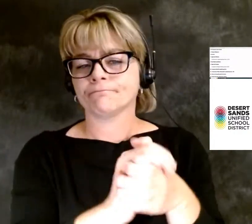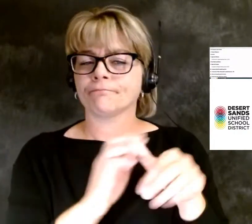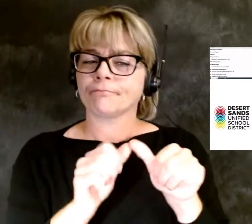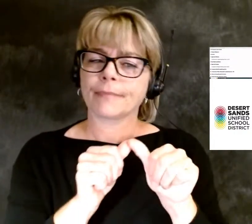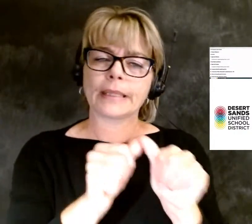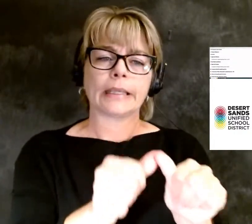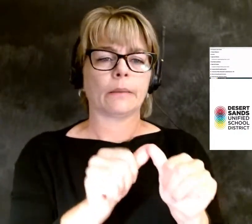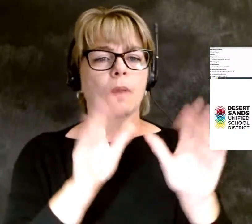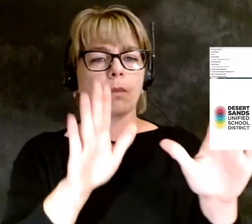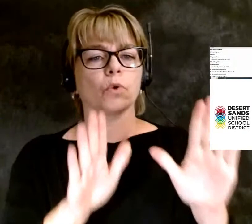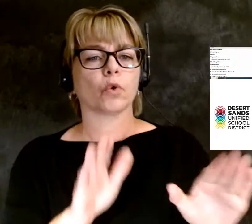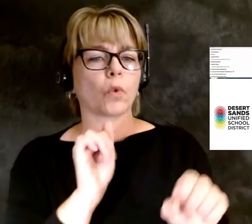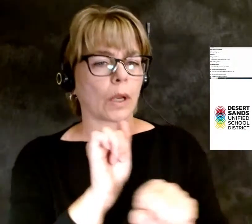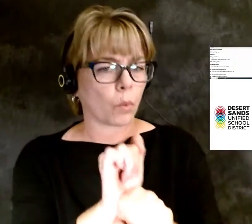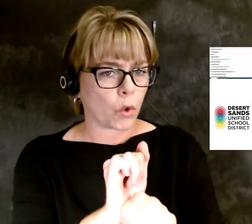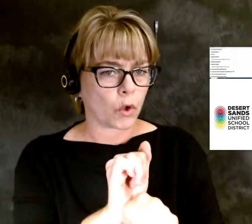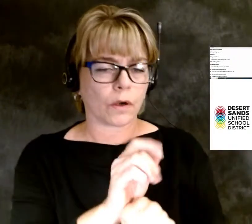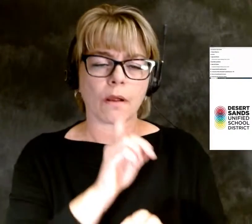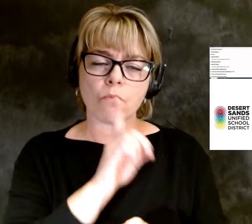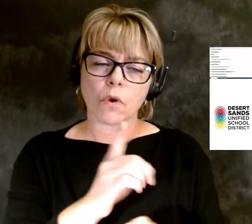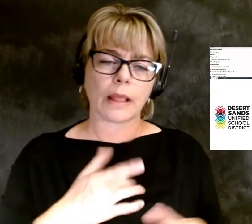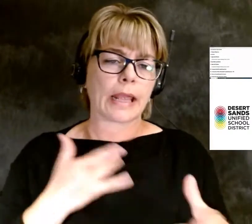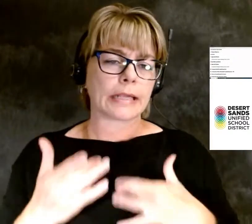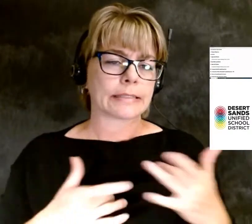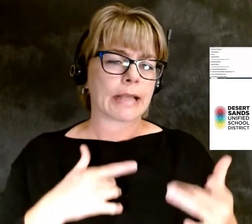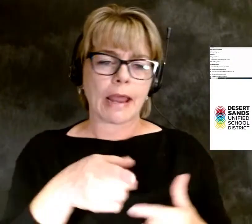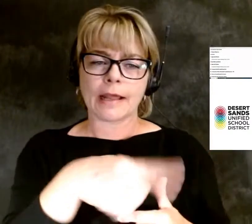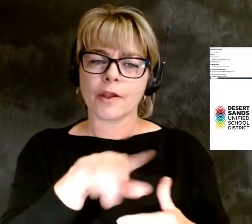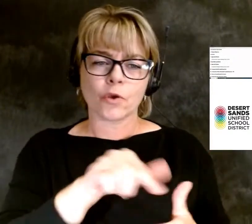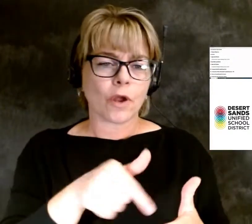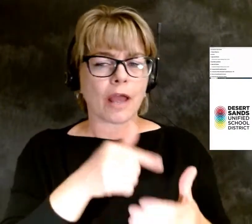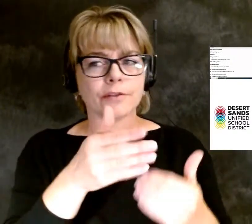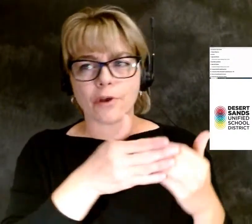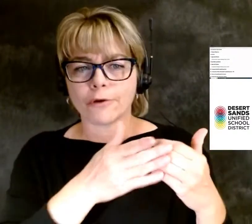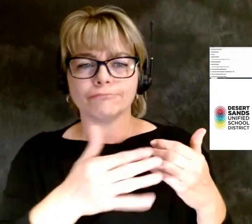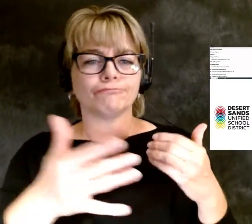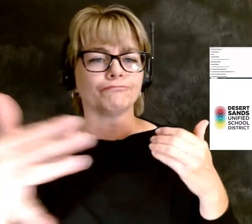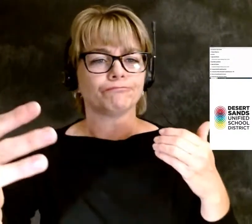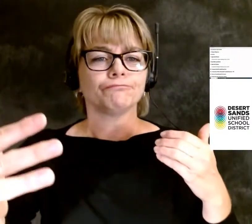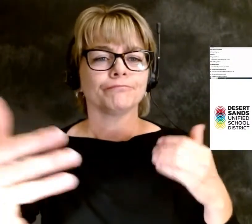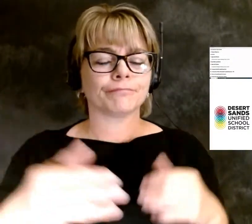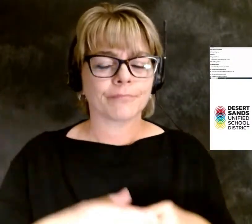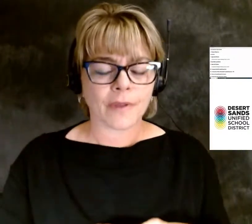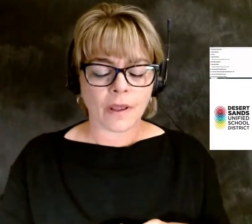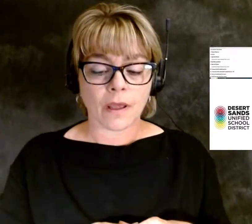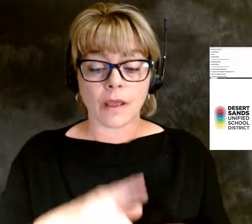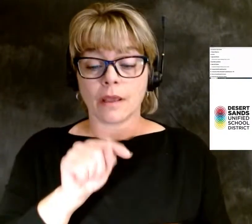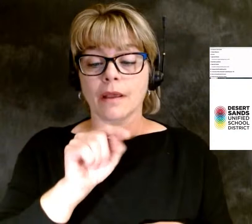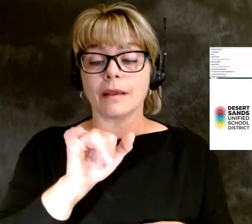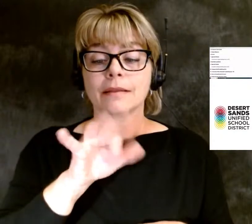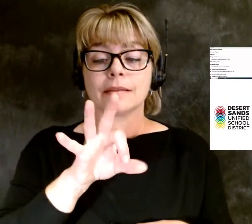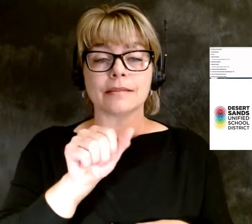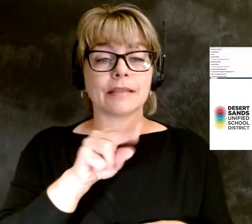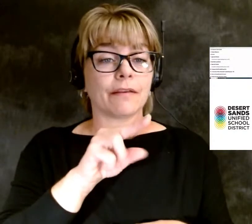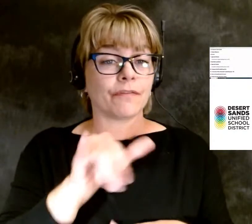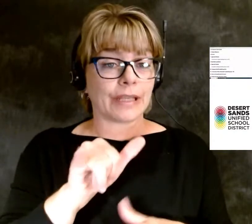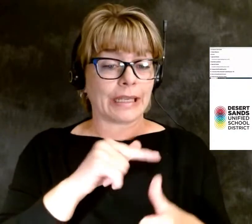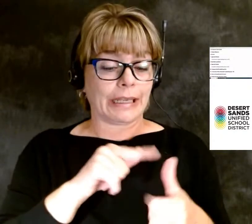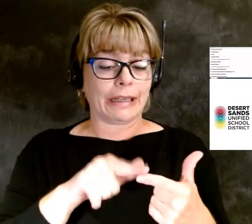excited that you guys are moving forward with that. And Tiffany and Kevin for spearheading